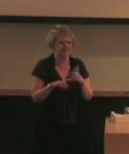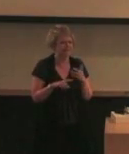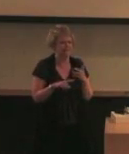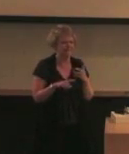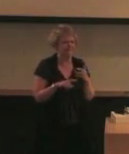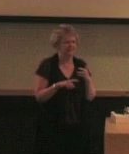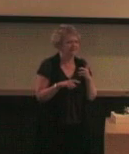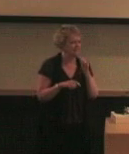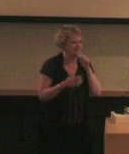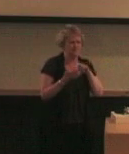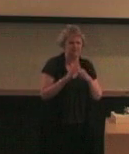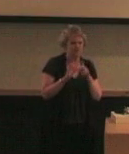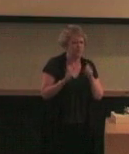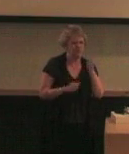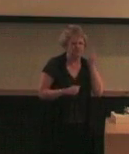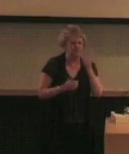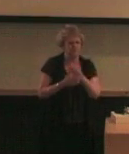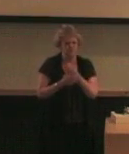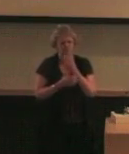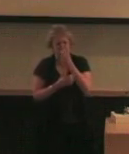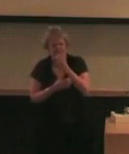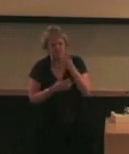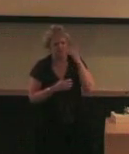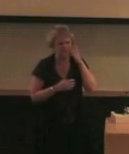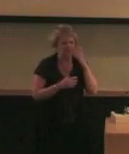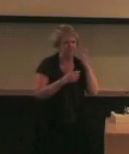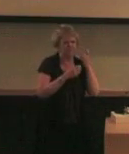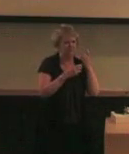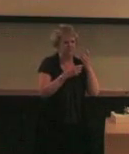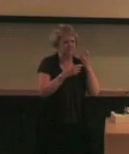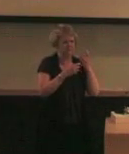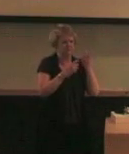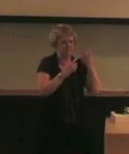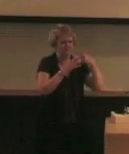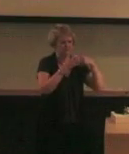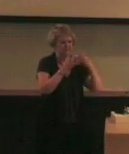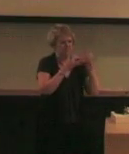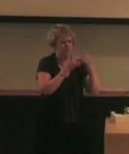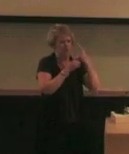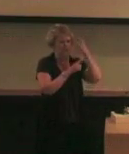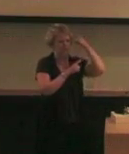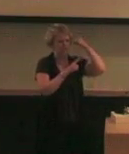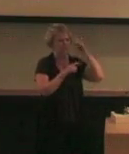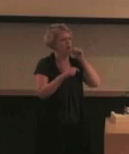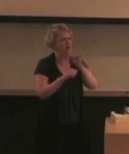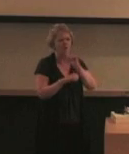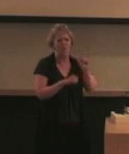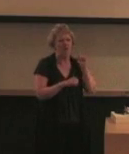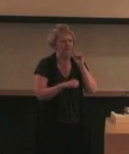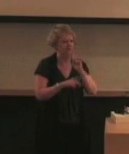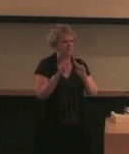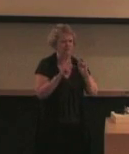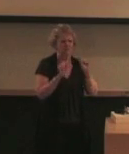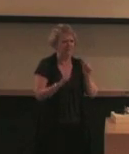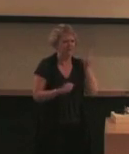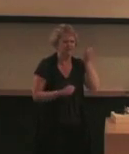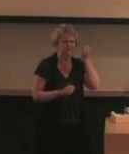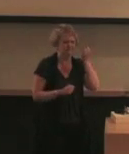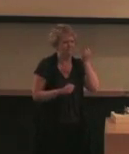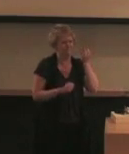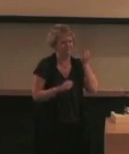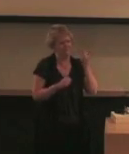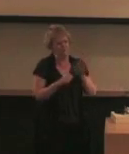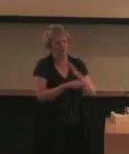between speech and sounds into the brain. Not all deaf persons can benefit from a hearing aid